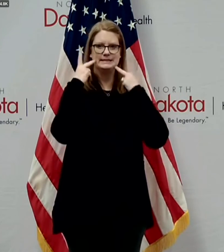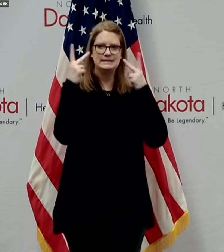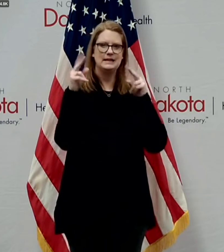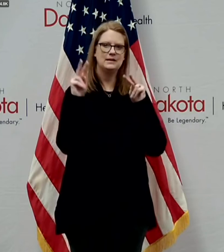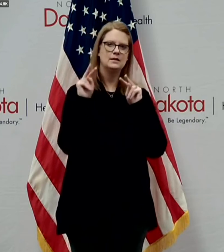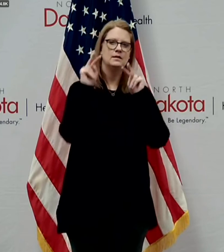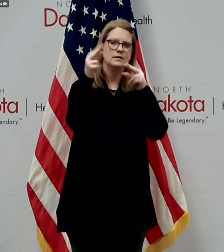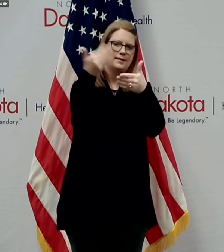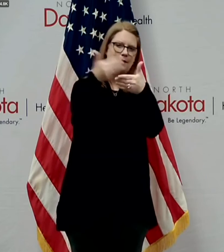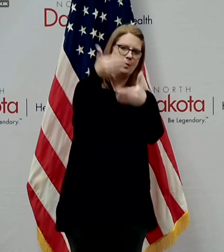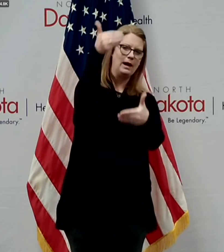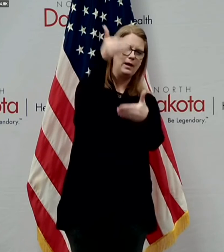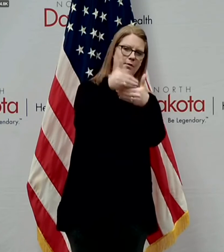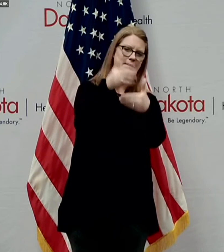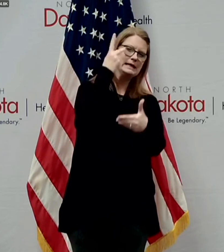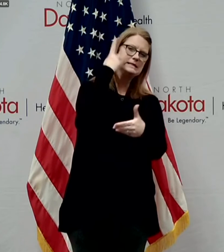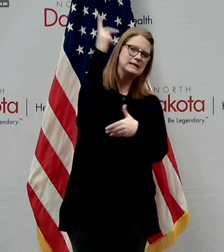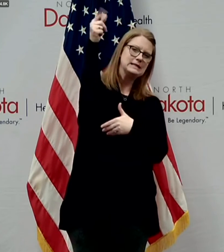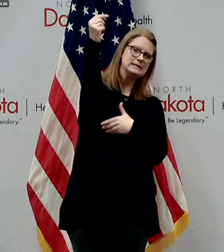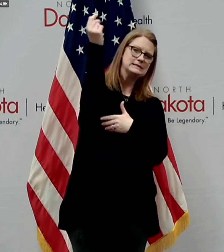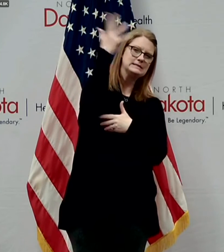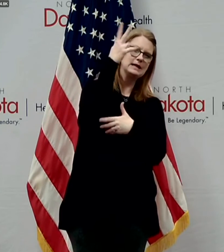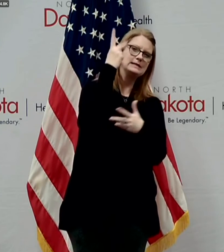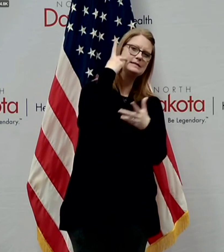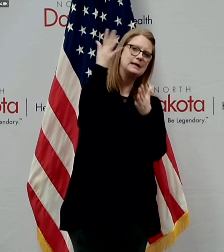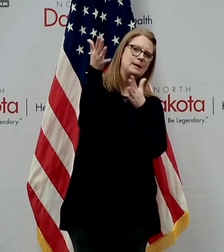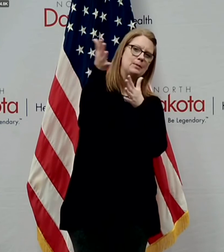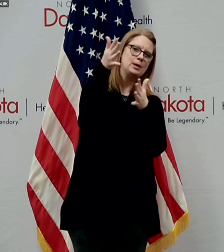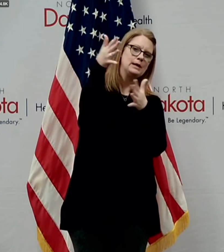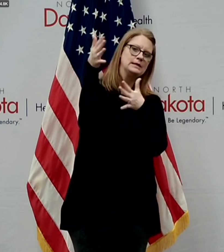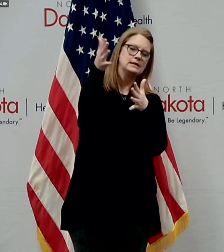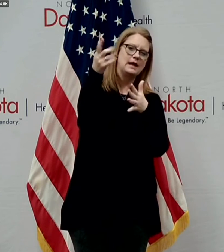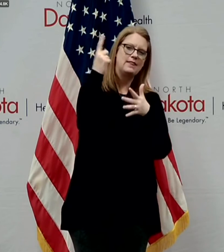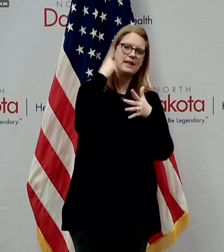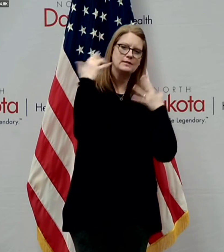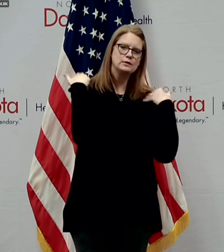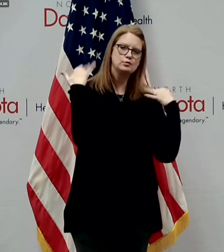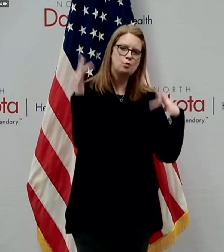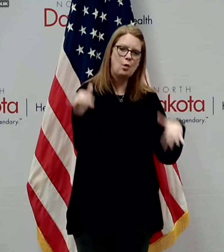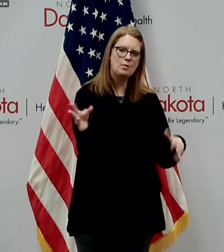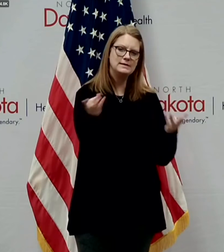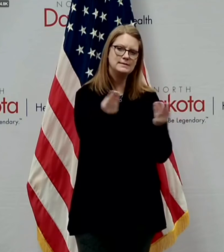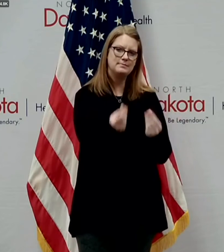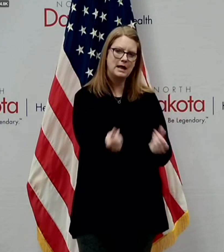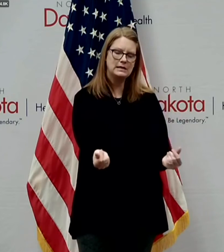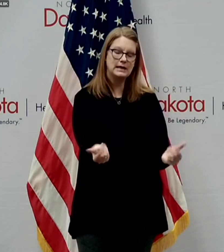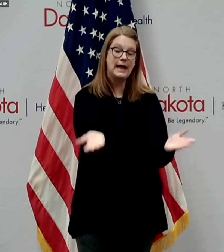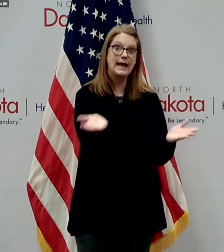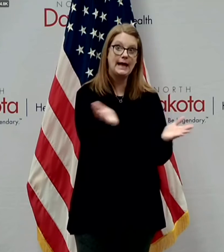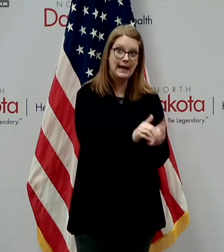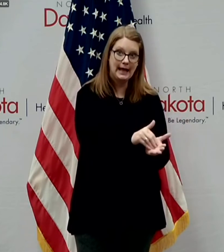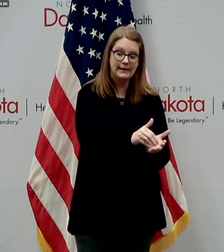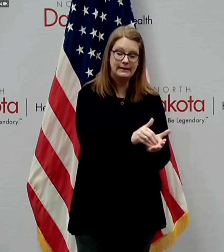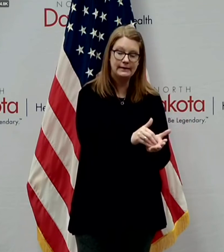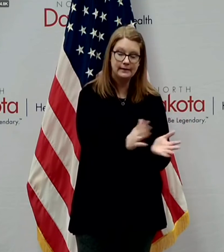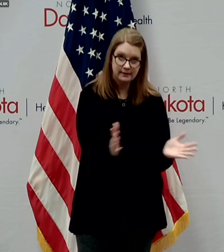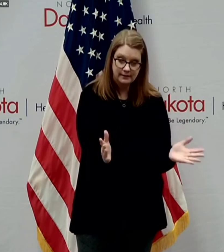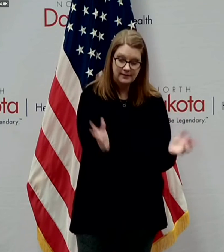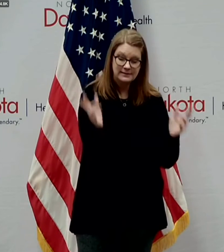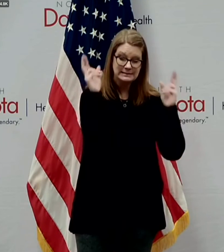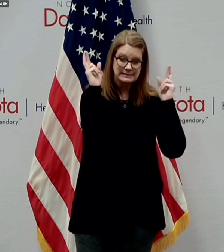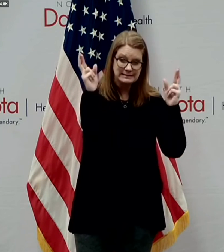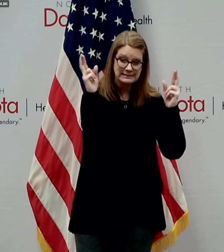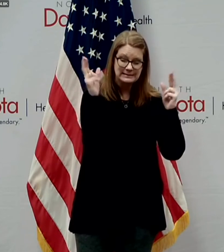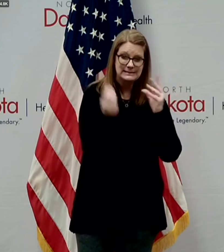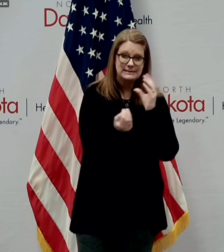the sunshine and a little breeze blowing, I think that the snow is starting to melt here again. So maybe springtime is